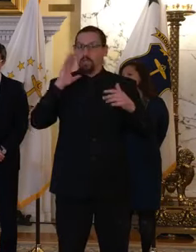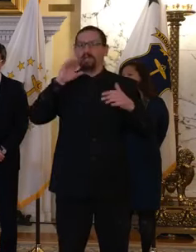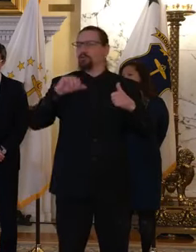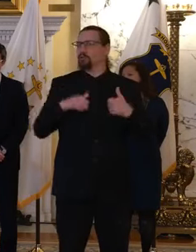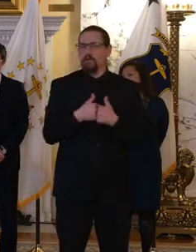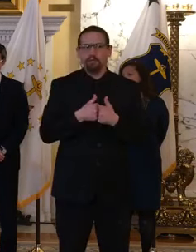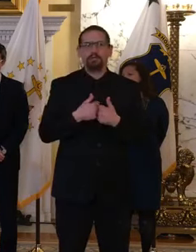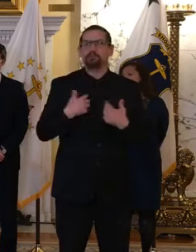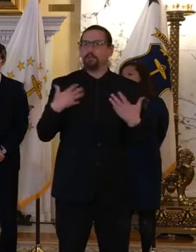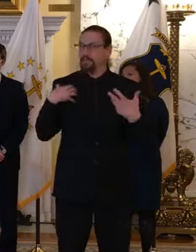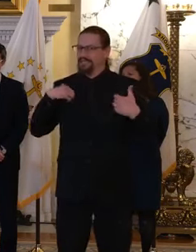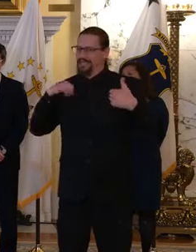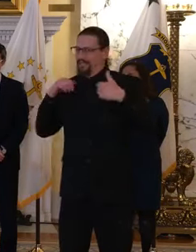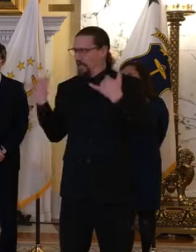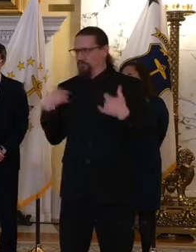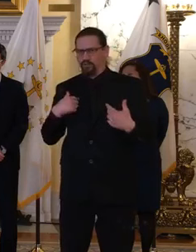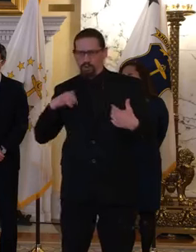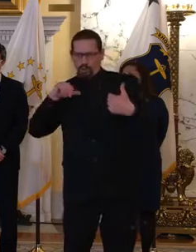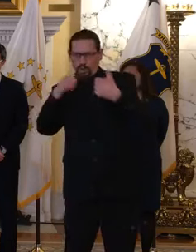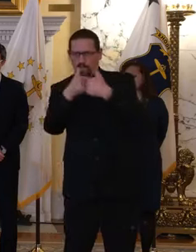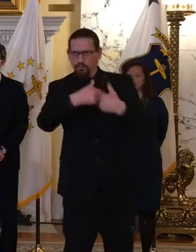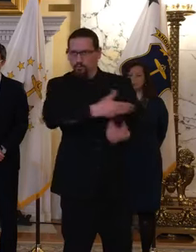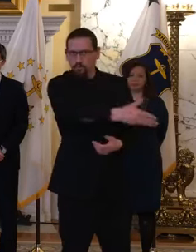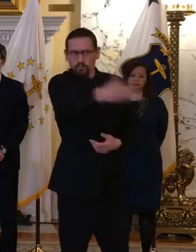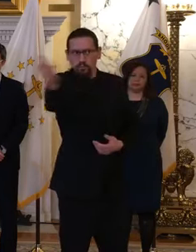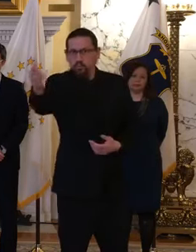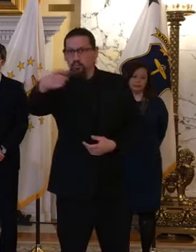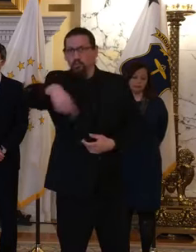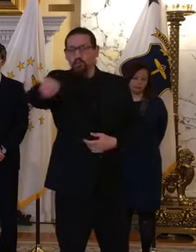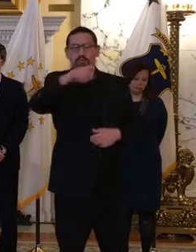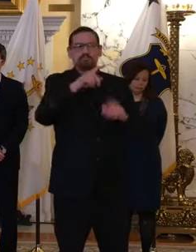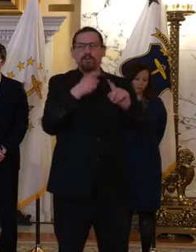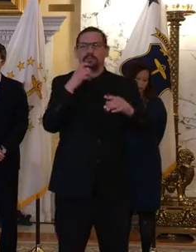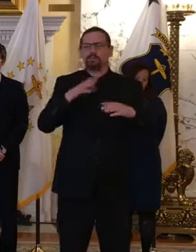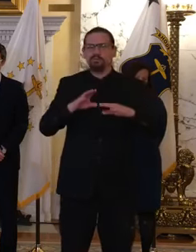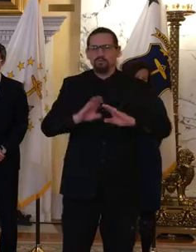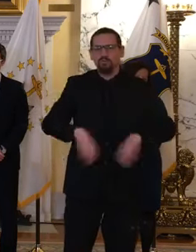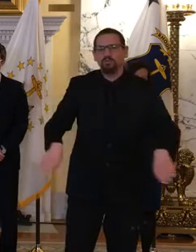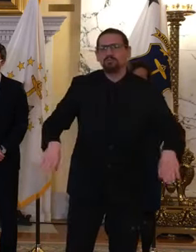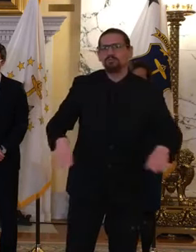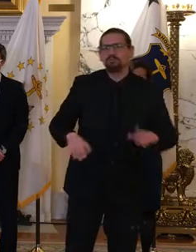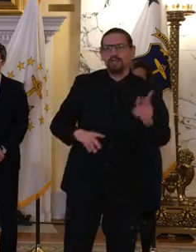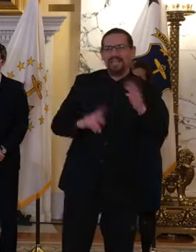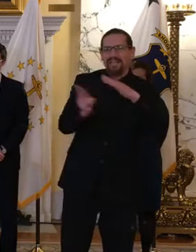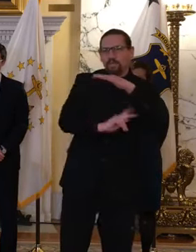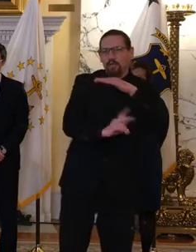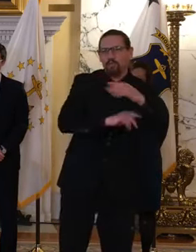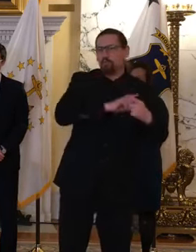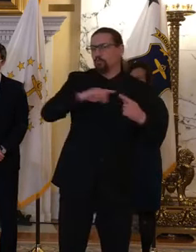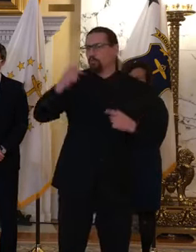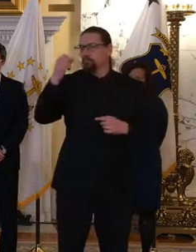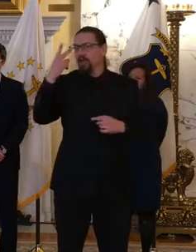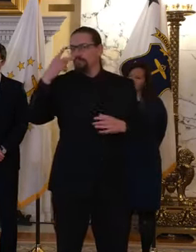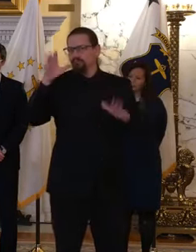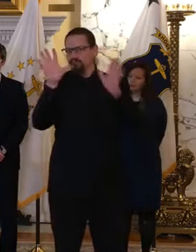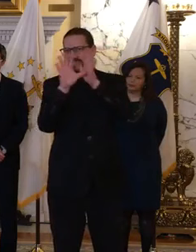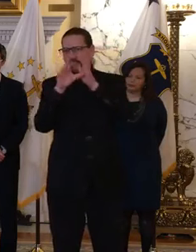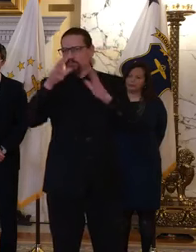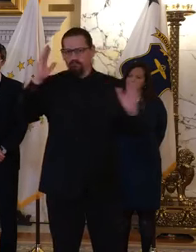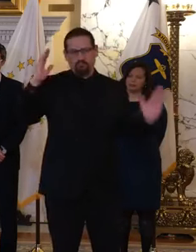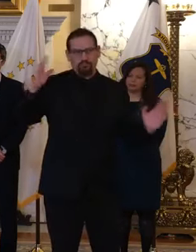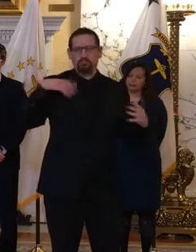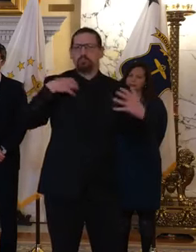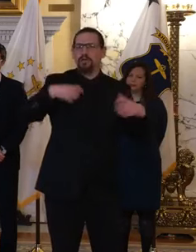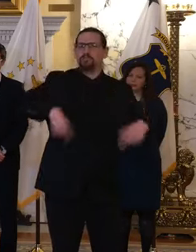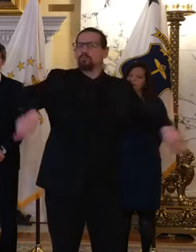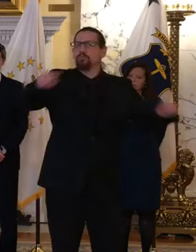in Rhode Island, particularly the K through 12 school children, I'm asking you to read every single day in the month of